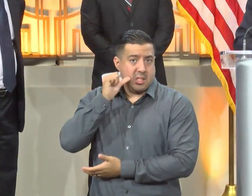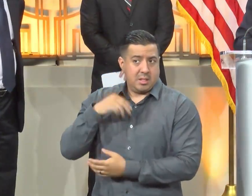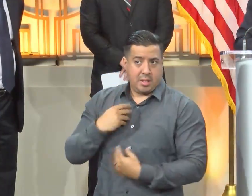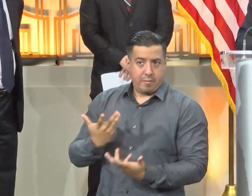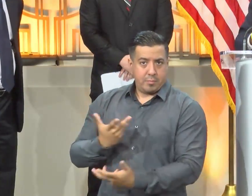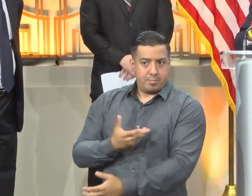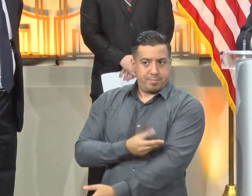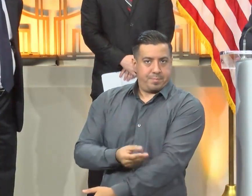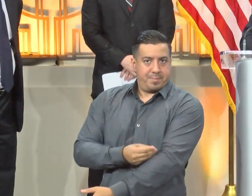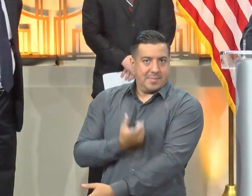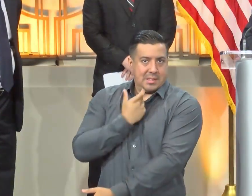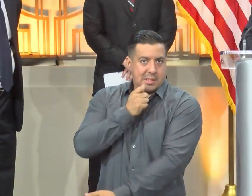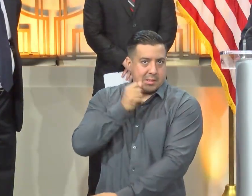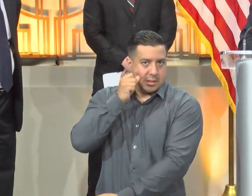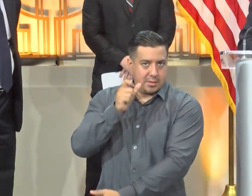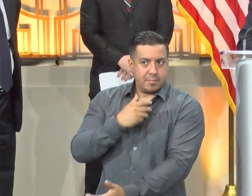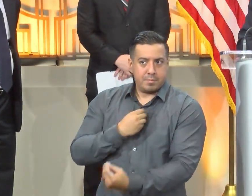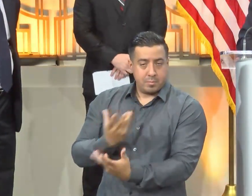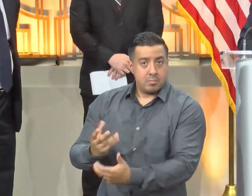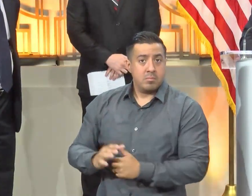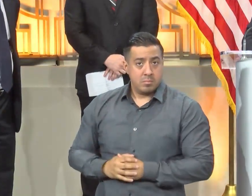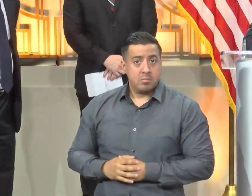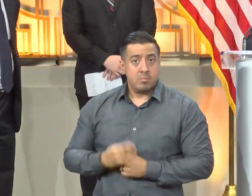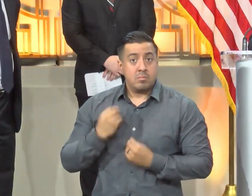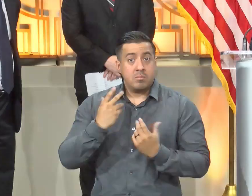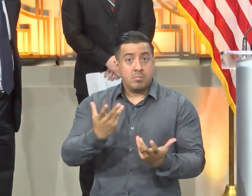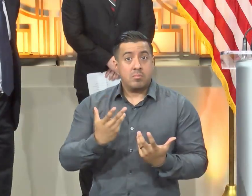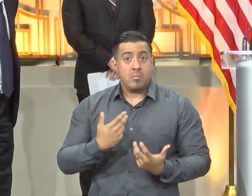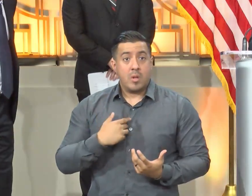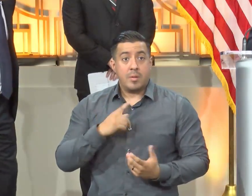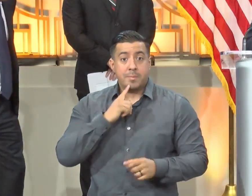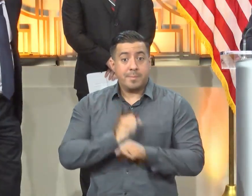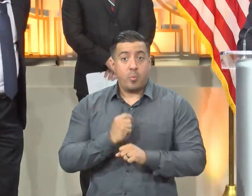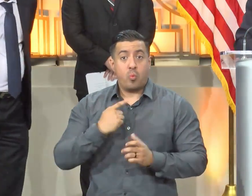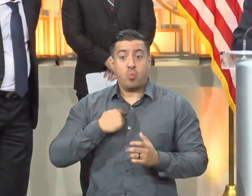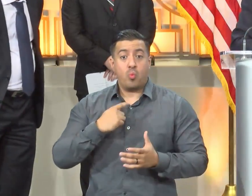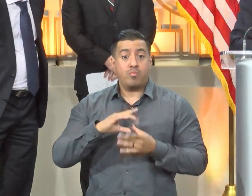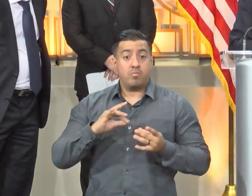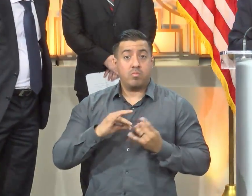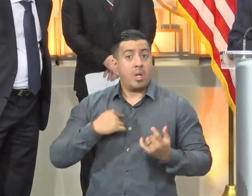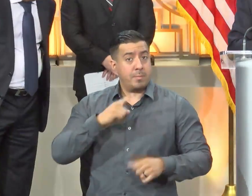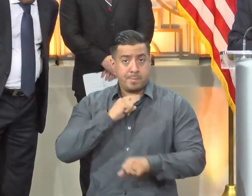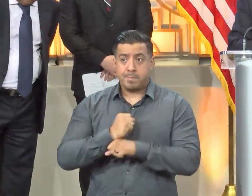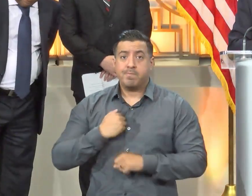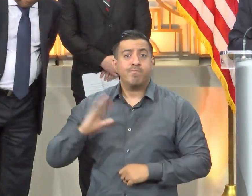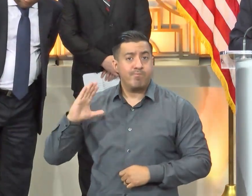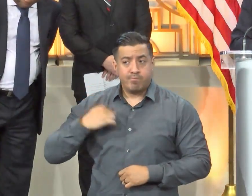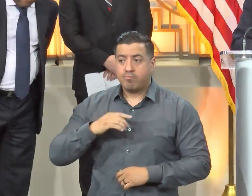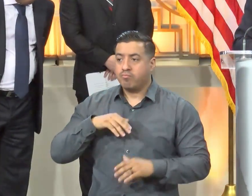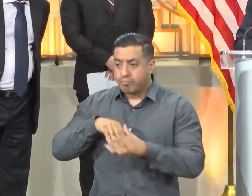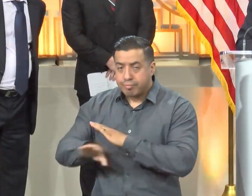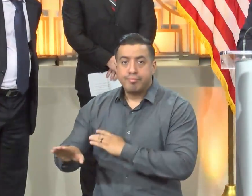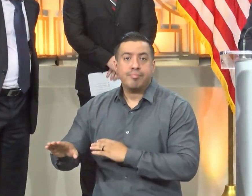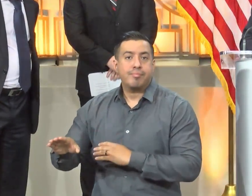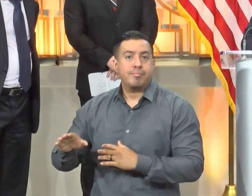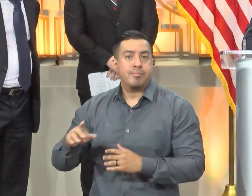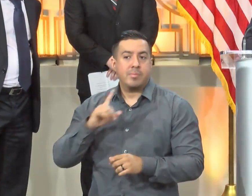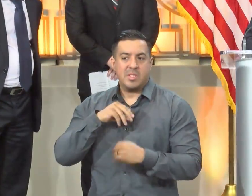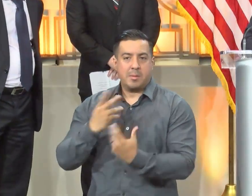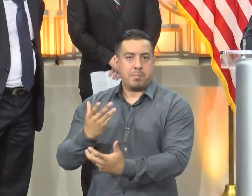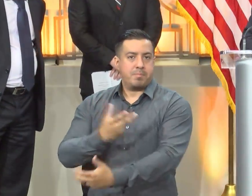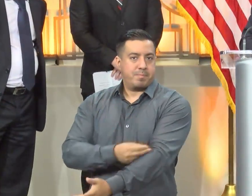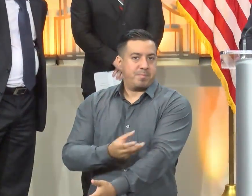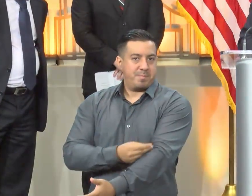so, putting a little bit of the rubber meat in the road, and putting my money where my mouth is, whatever you want to say. So I gave blood yesterday. And every one of us